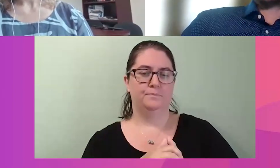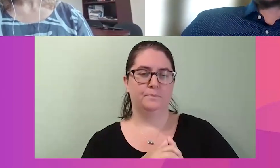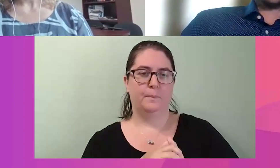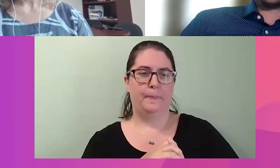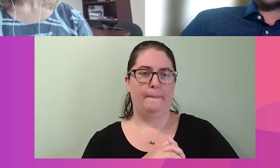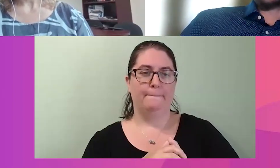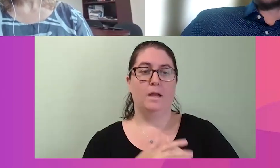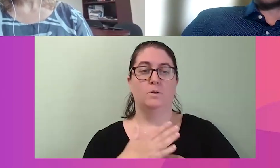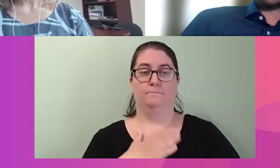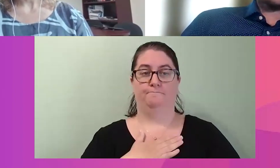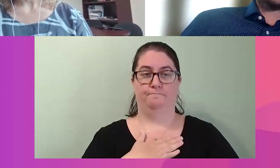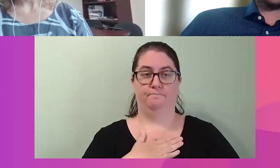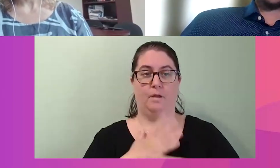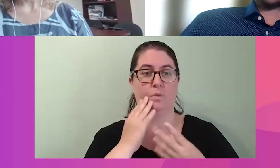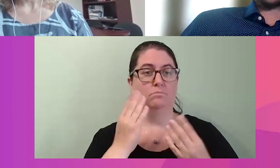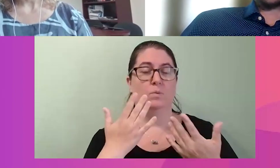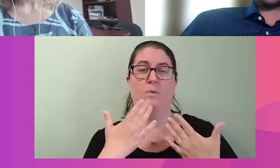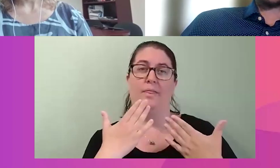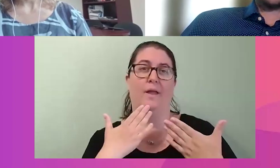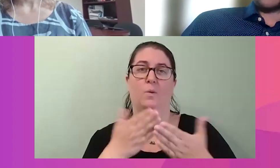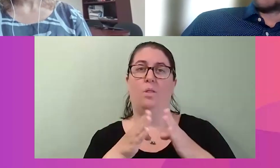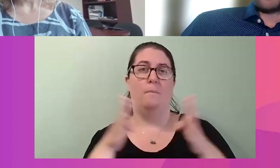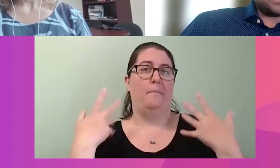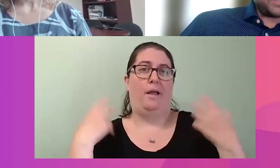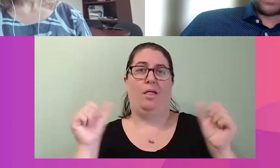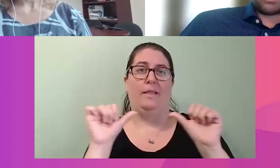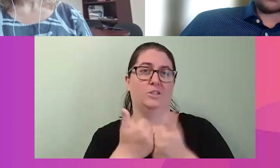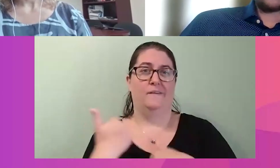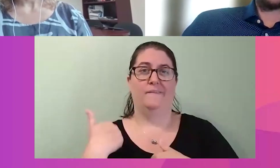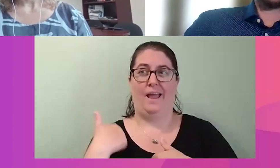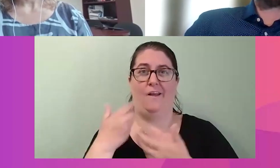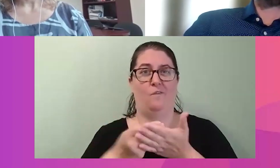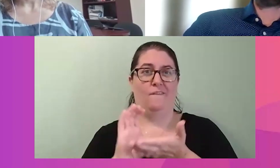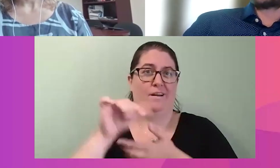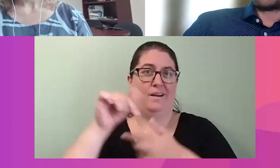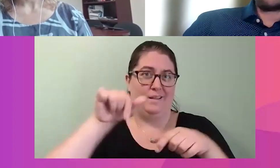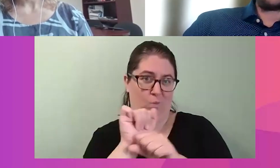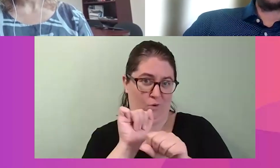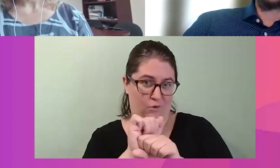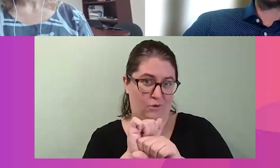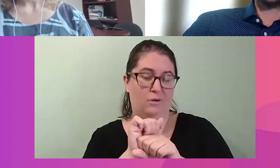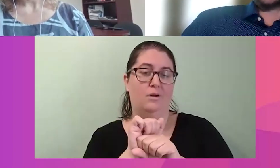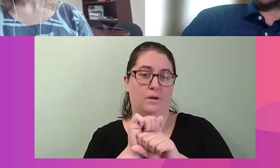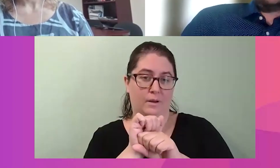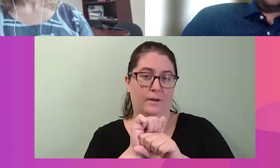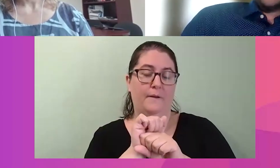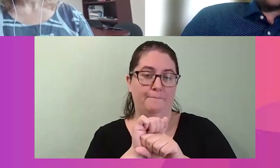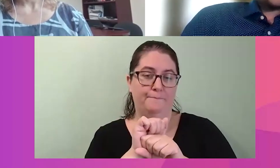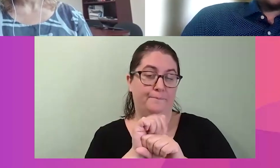I want to start off just by thanking the Public Health Agency of Canada for funding this work.